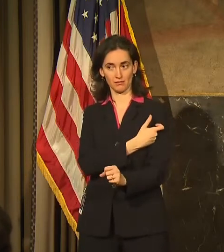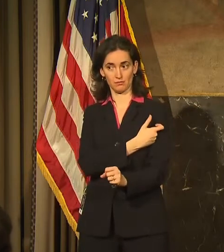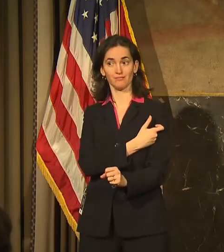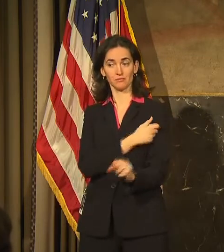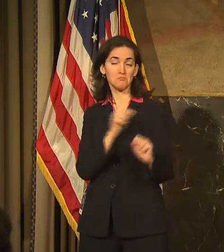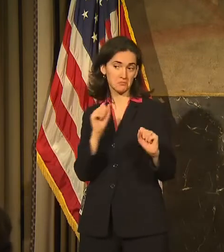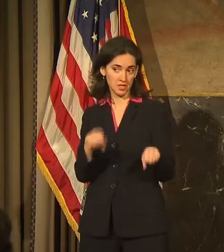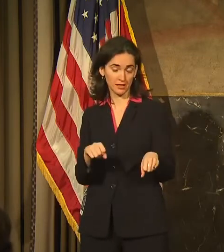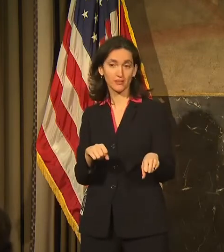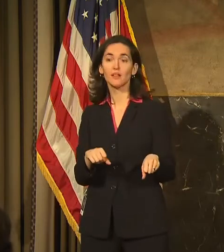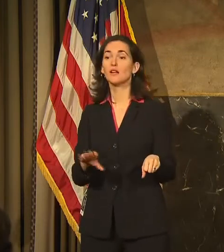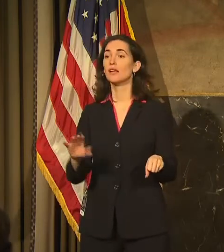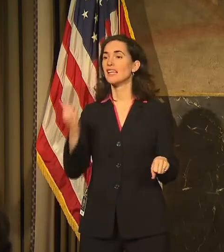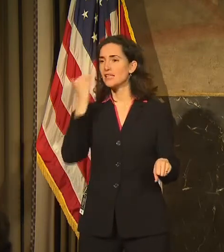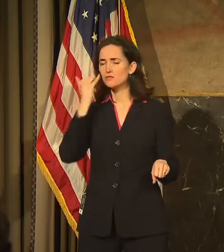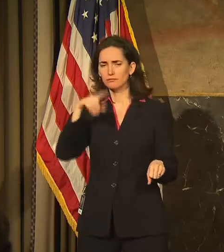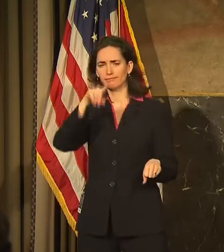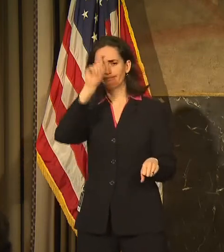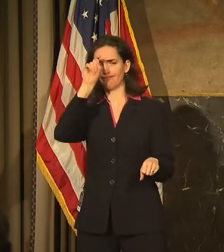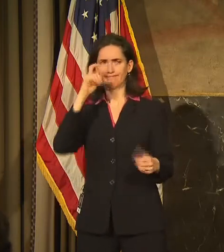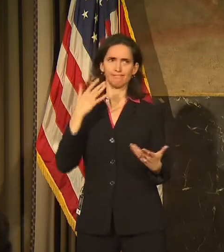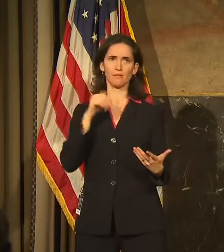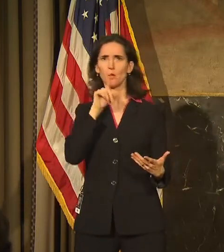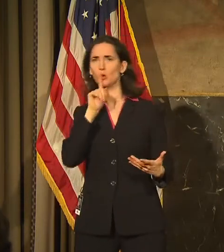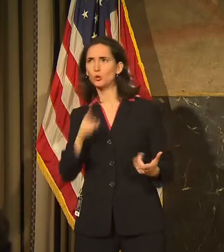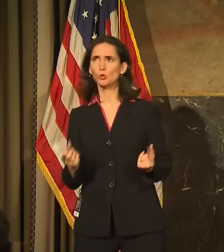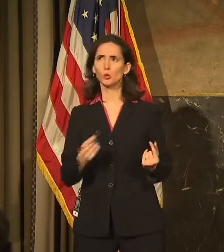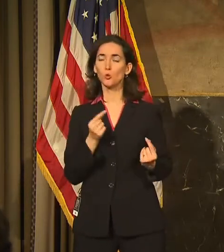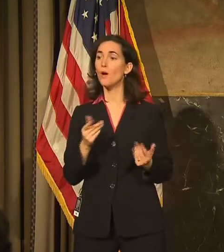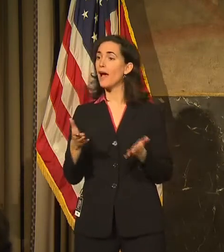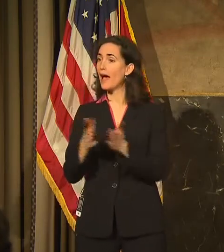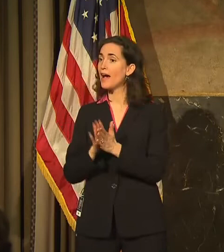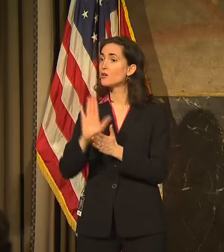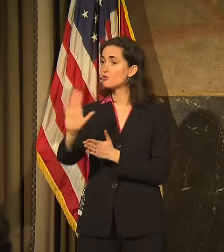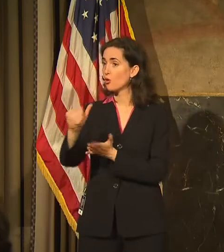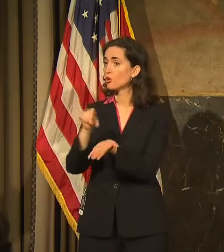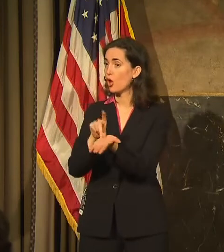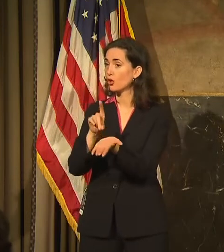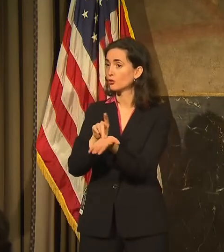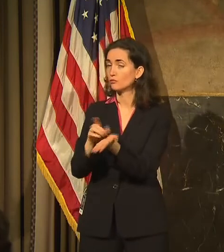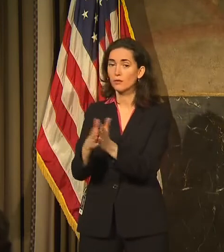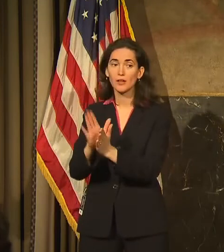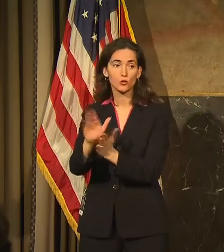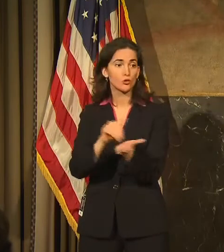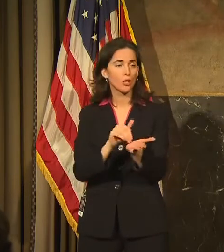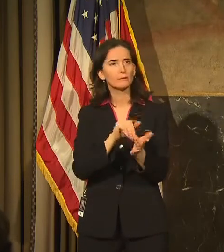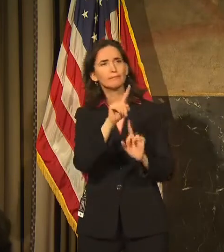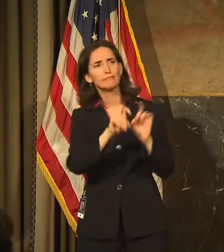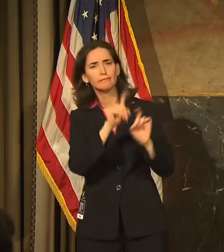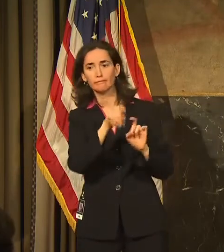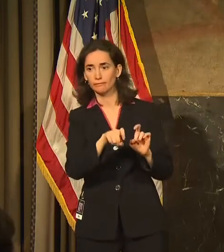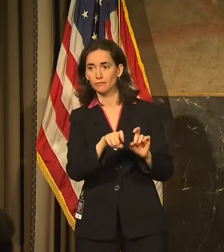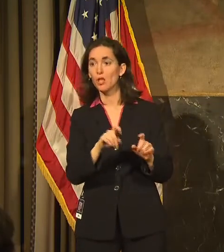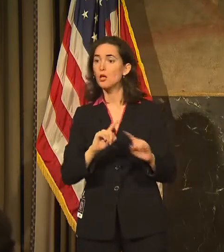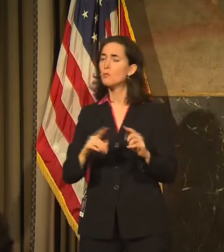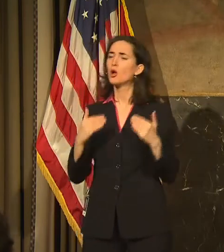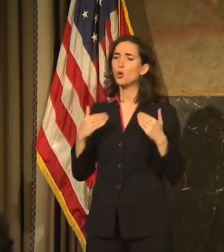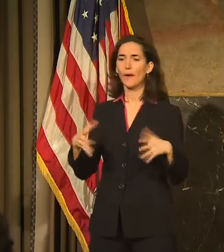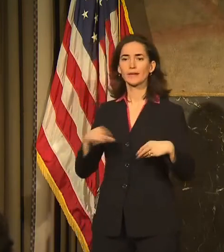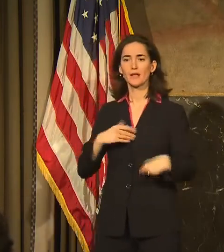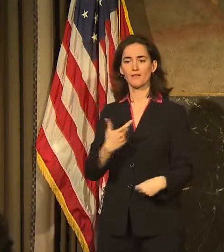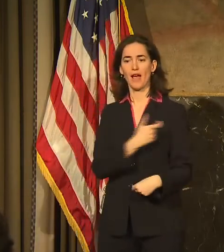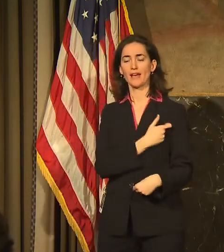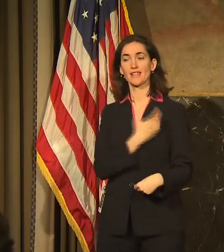questions, please speak to your doctor about that. But do get vaccinated because